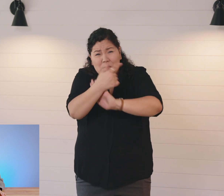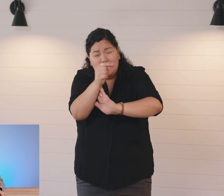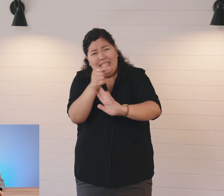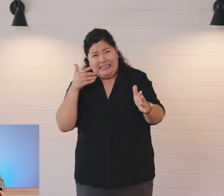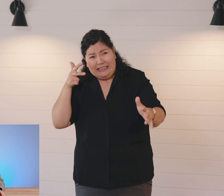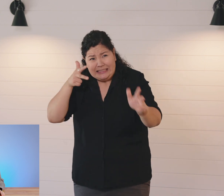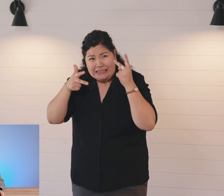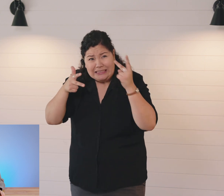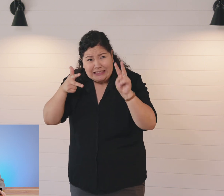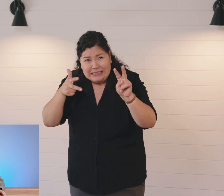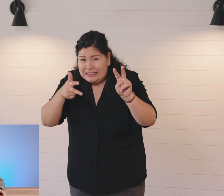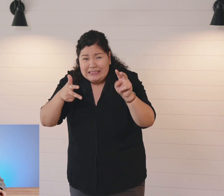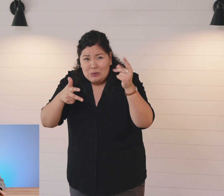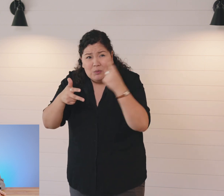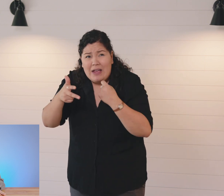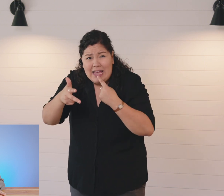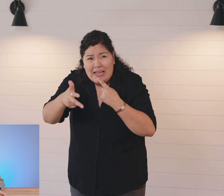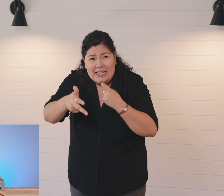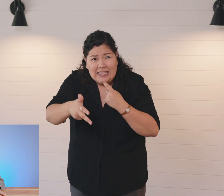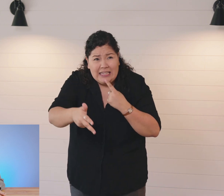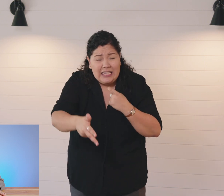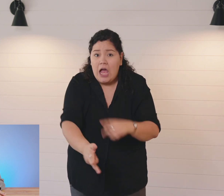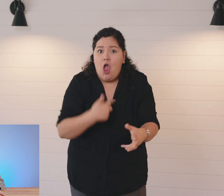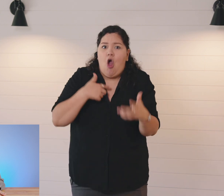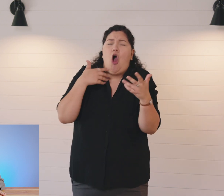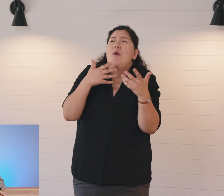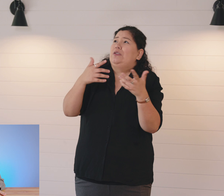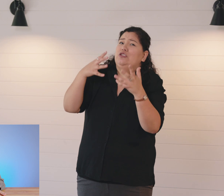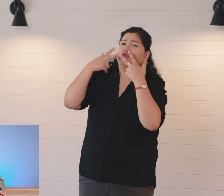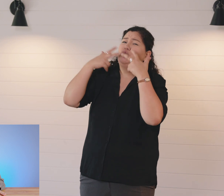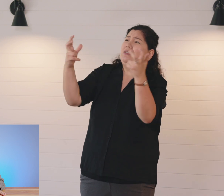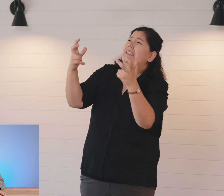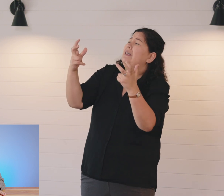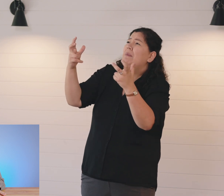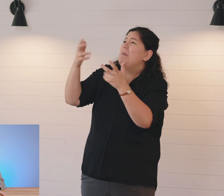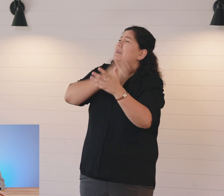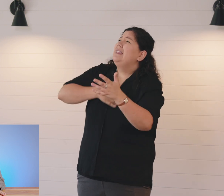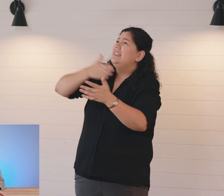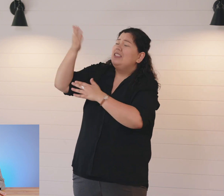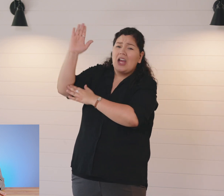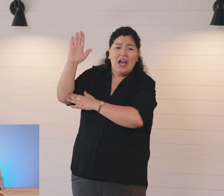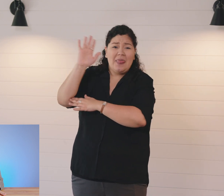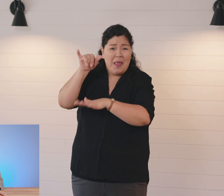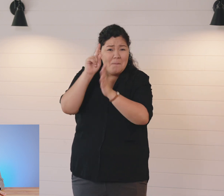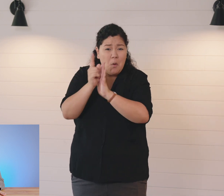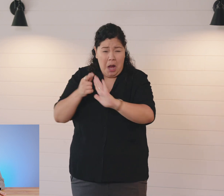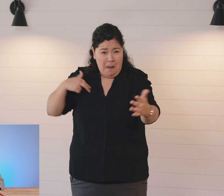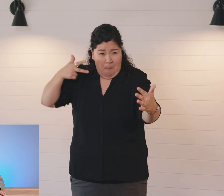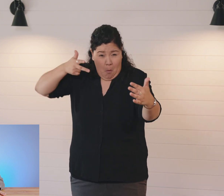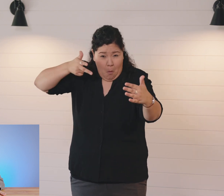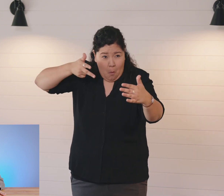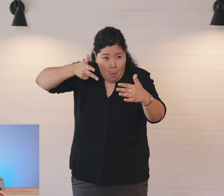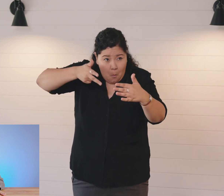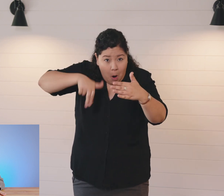I wanted it to turn. It didn't turn. Honestly, I nearly started to scream, please God. But the moment I got to the light,